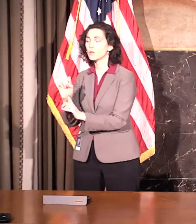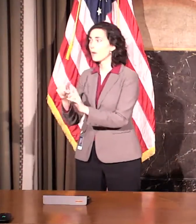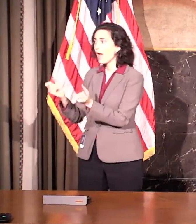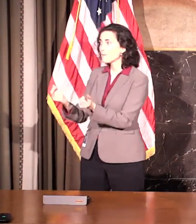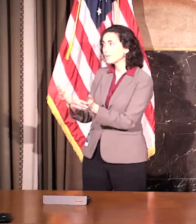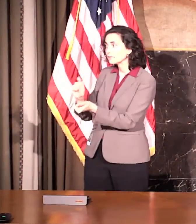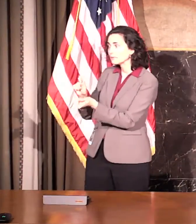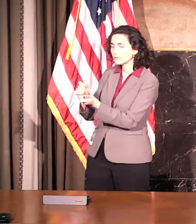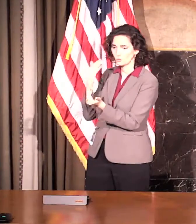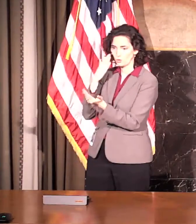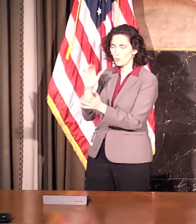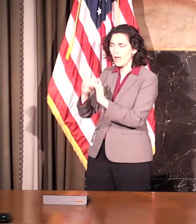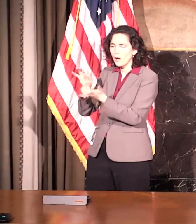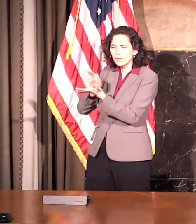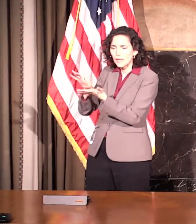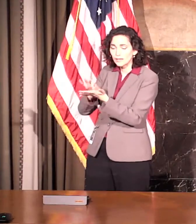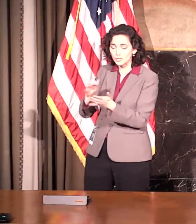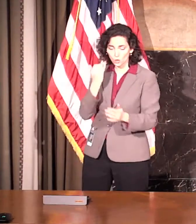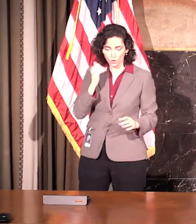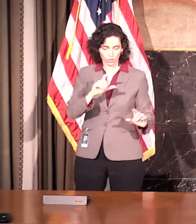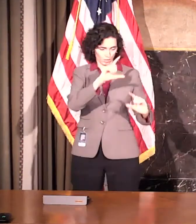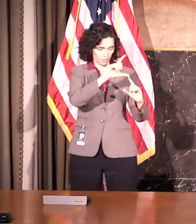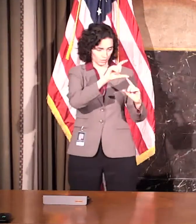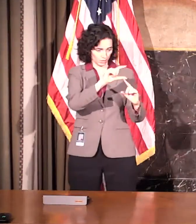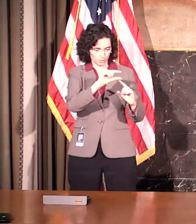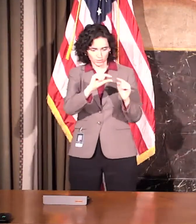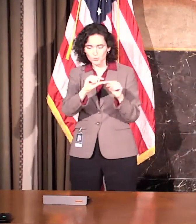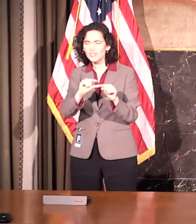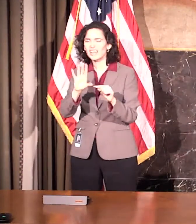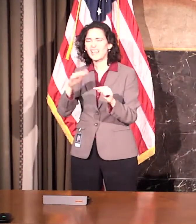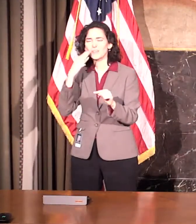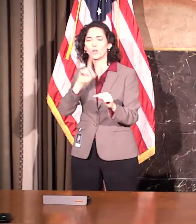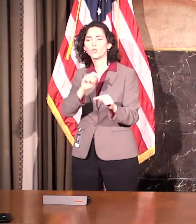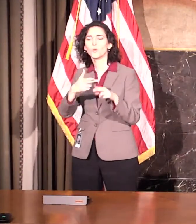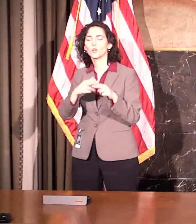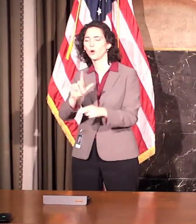how to predict or calculate how much Lanyard might be in there.